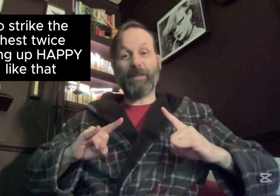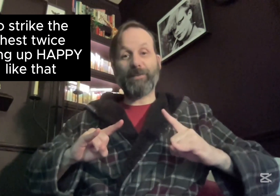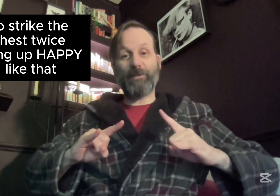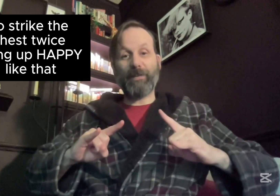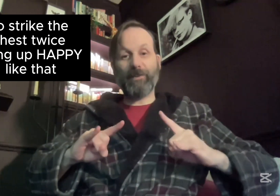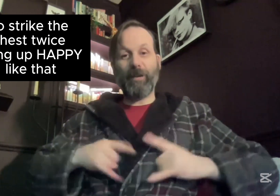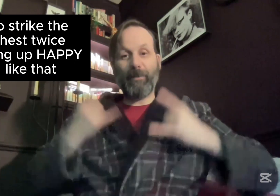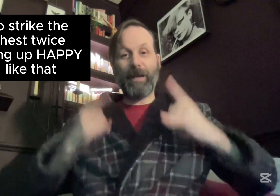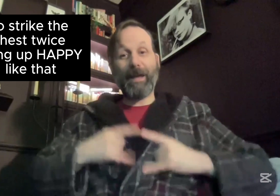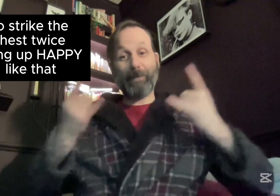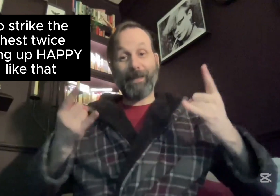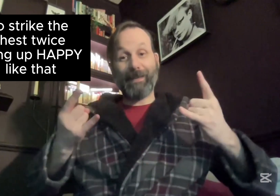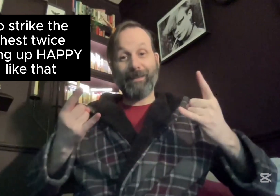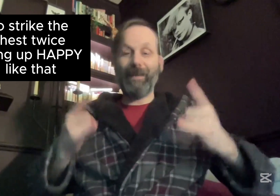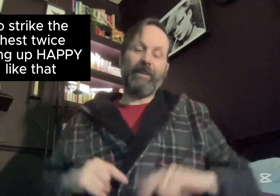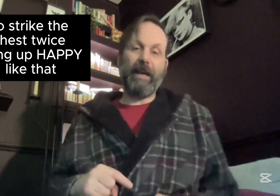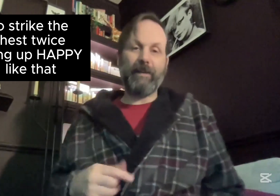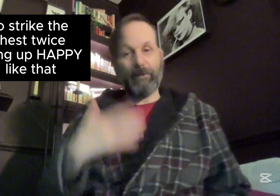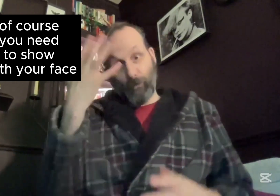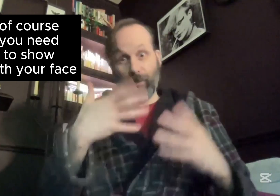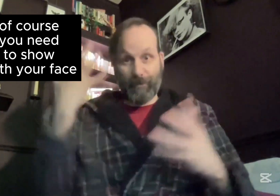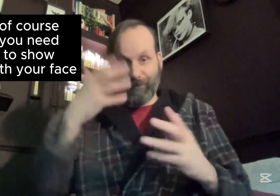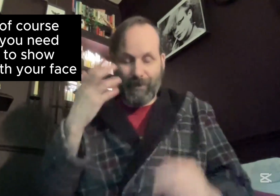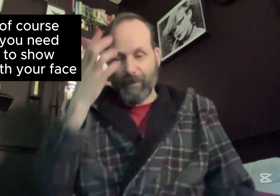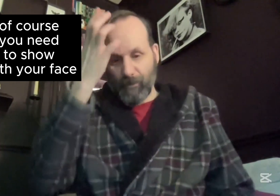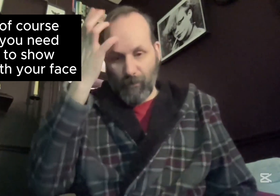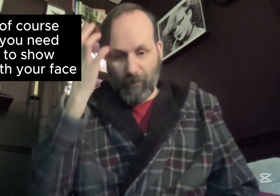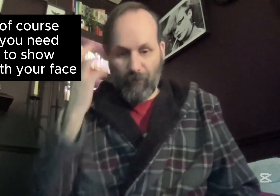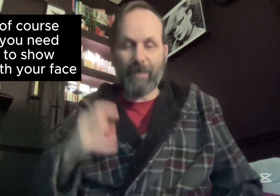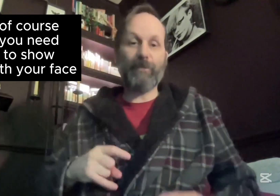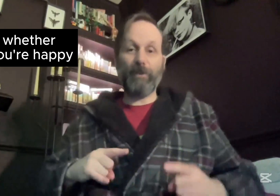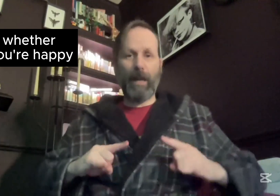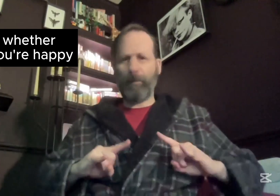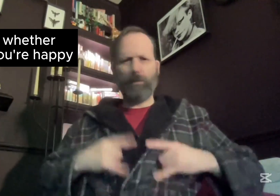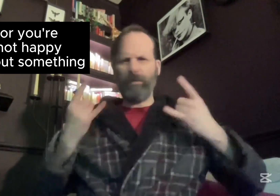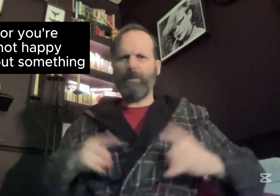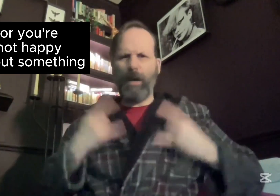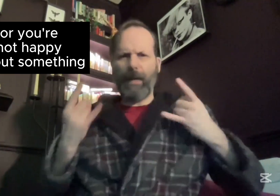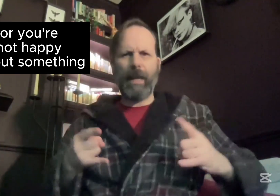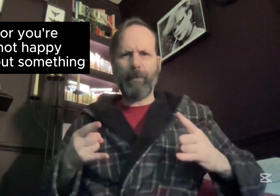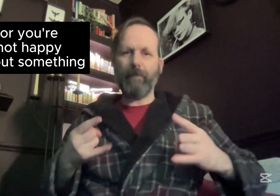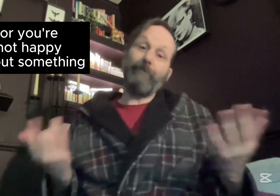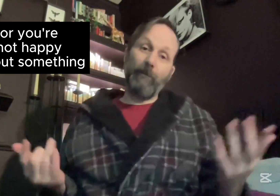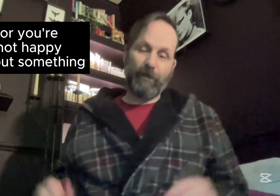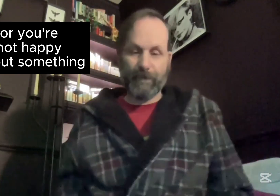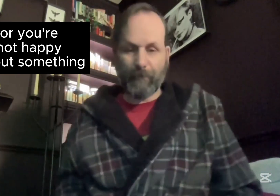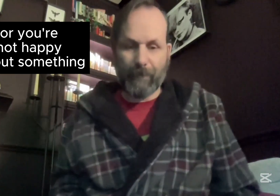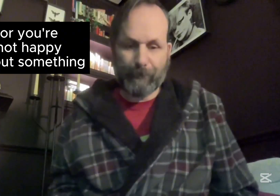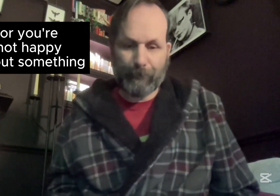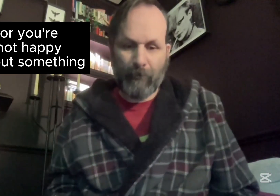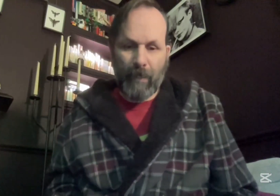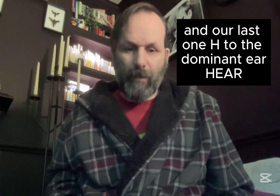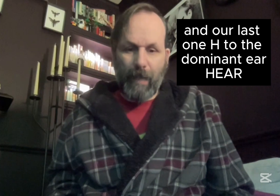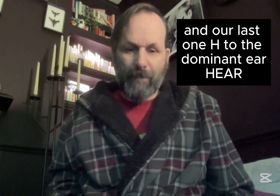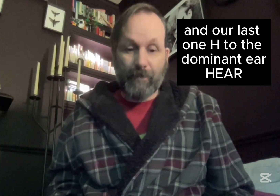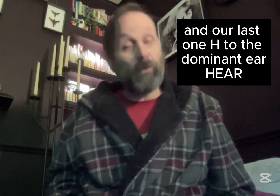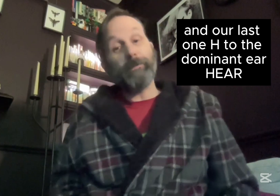chest twice, going up, happy, like that. And of course, you need to show with your face whether you're happy or you're not happy about something. And our last one,